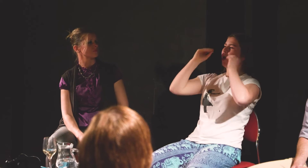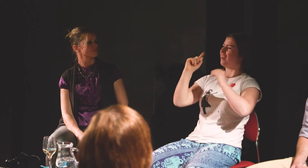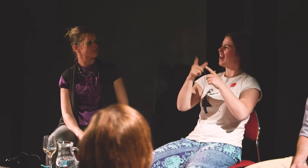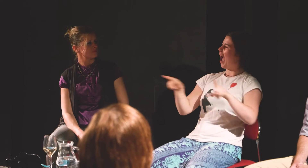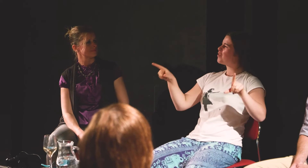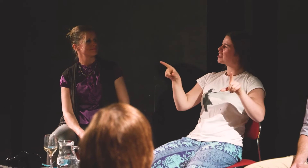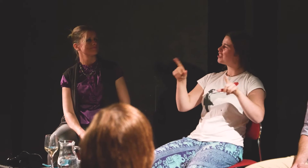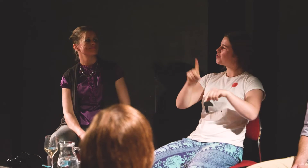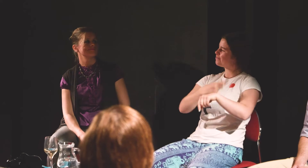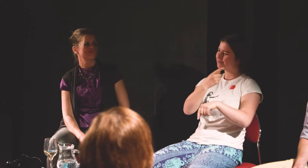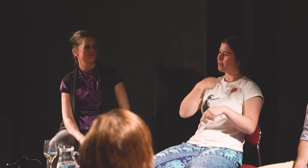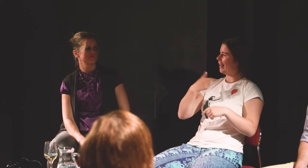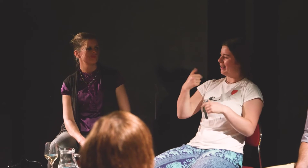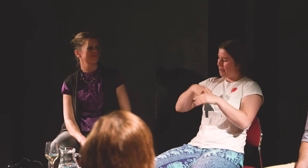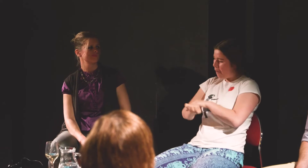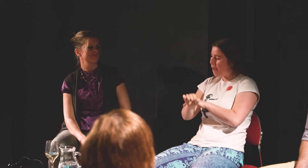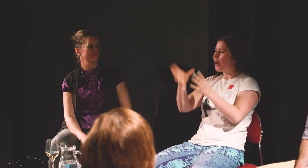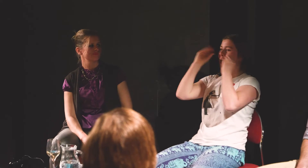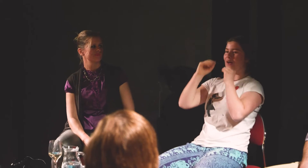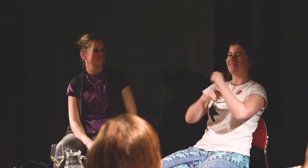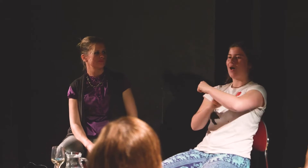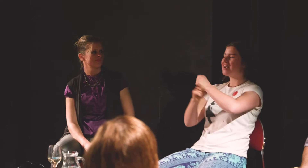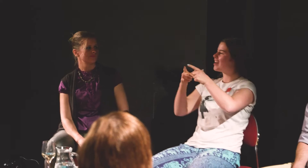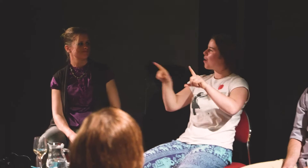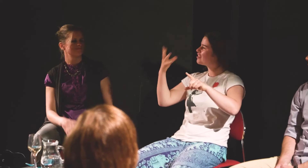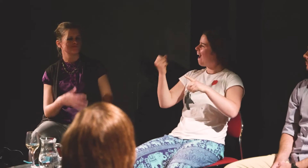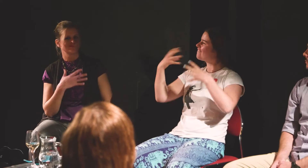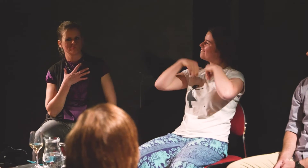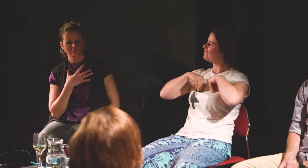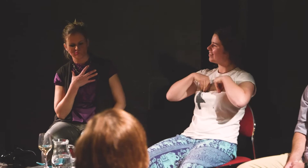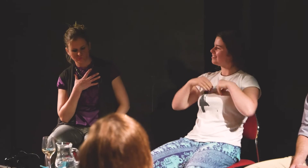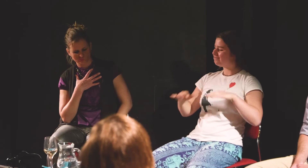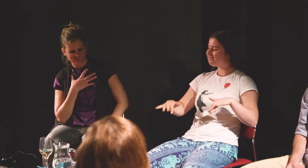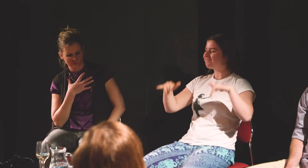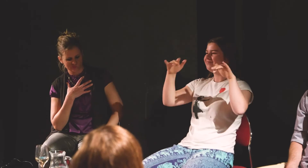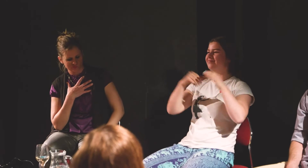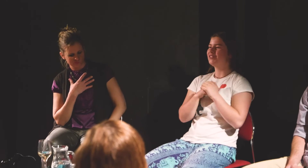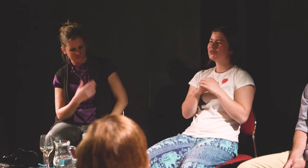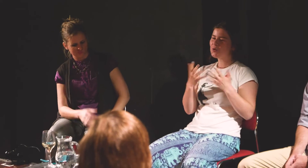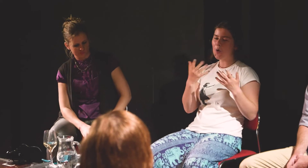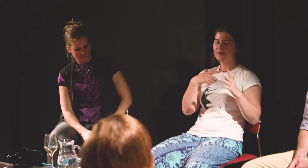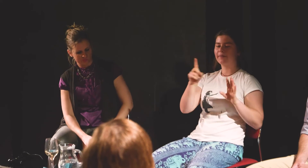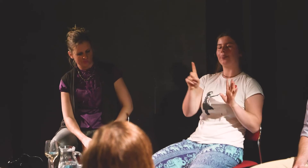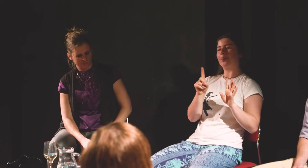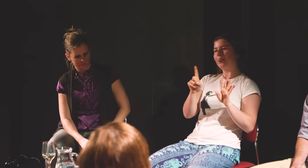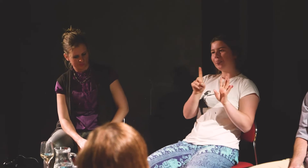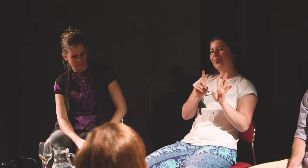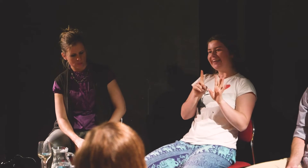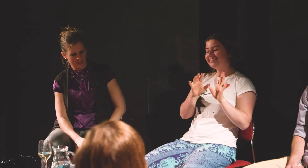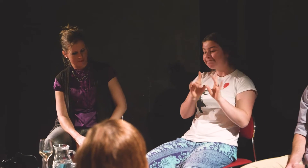level. When I started to move into mainstream education, I kind of took on a bit more